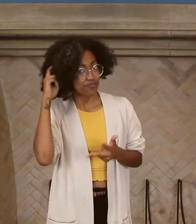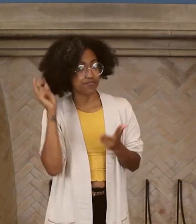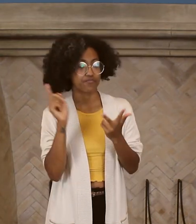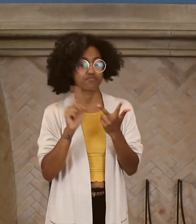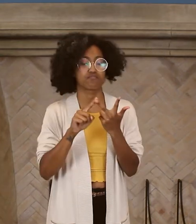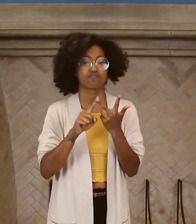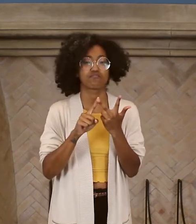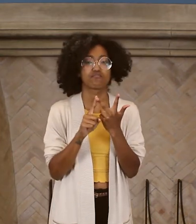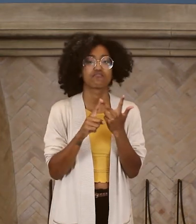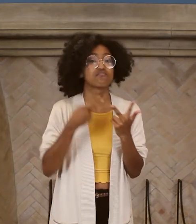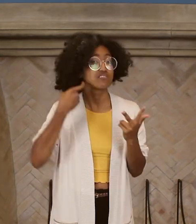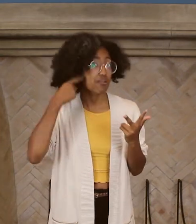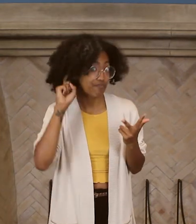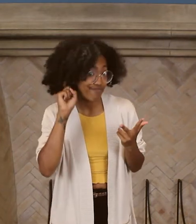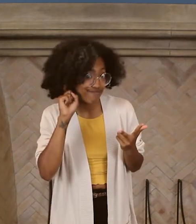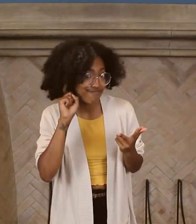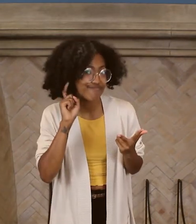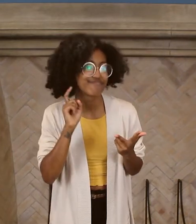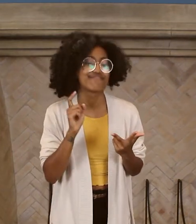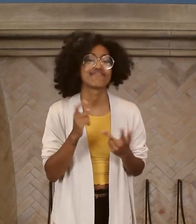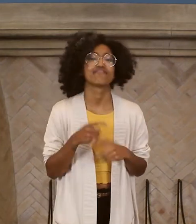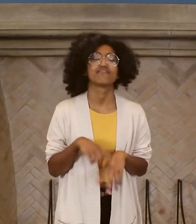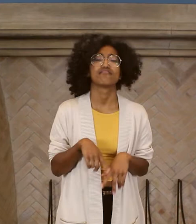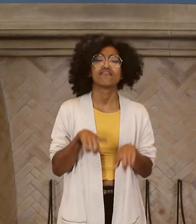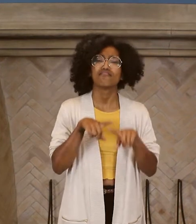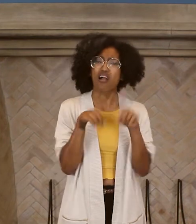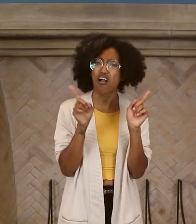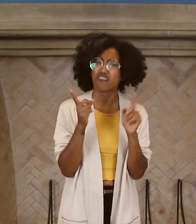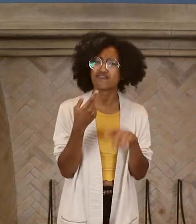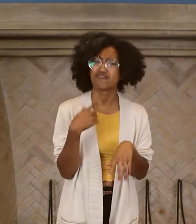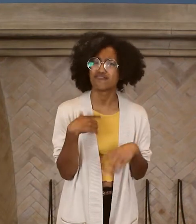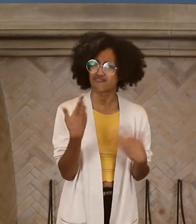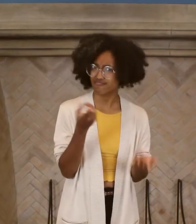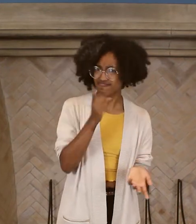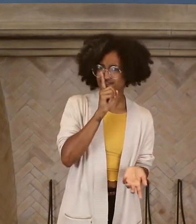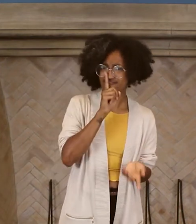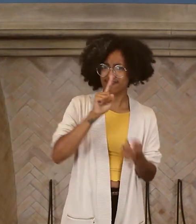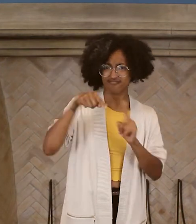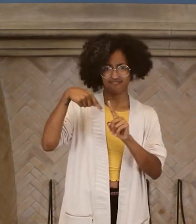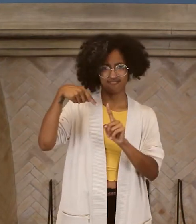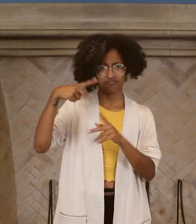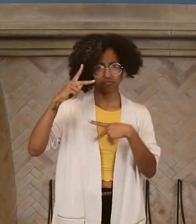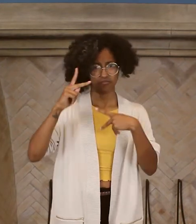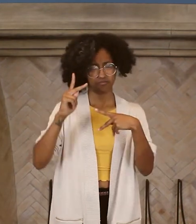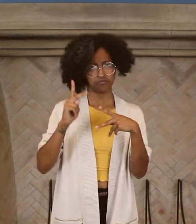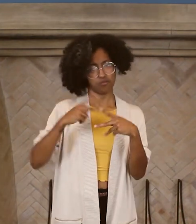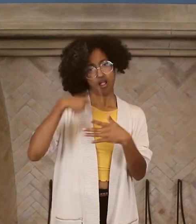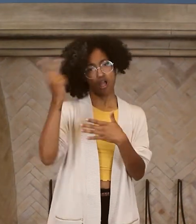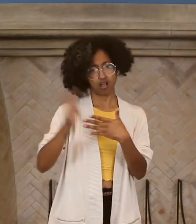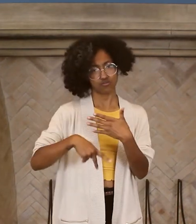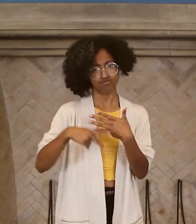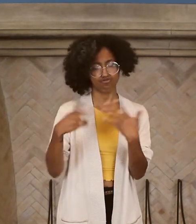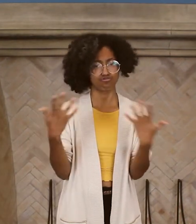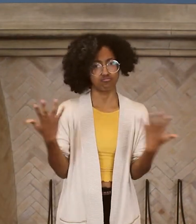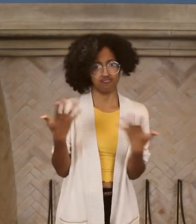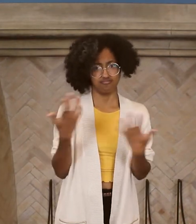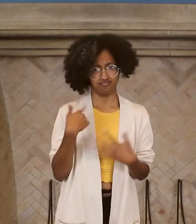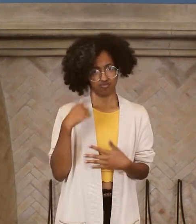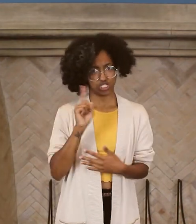cochlear implants, and hearing aids. But he didn't mention anything about a program of where I